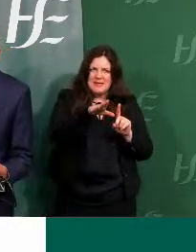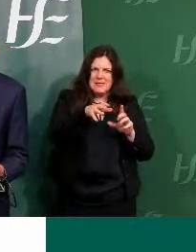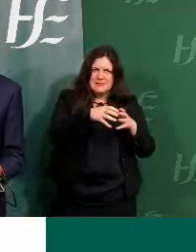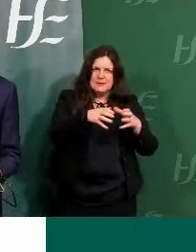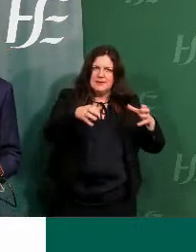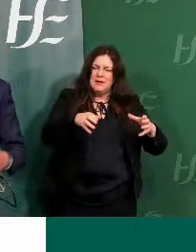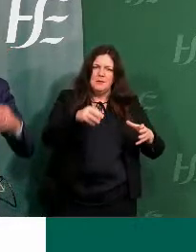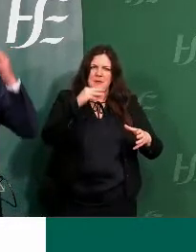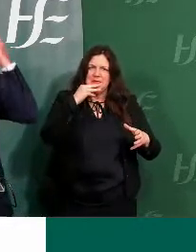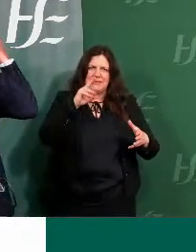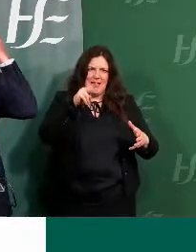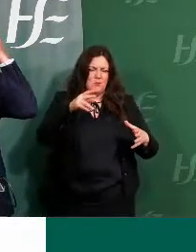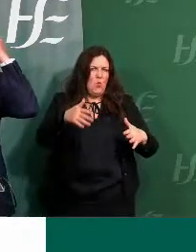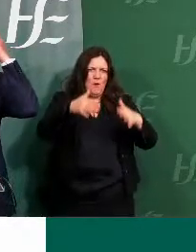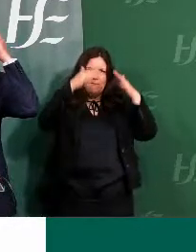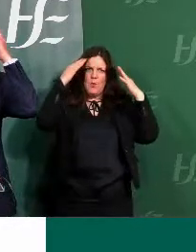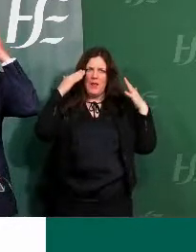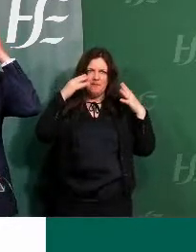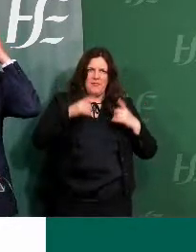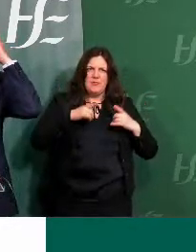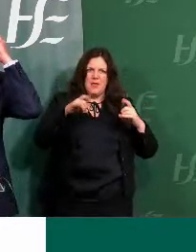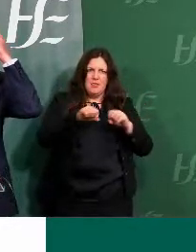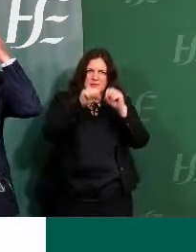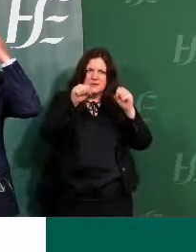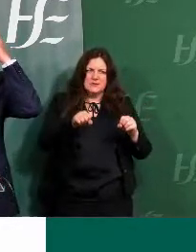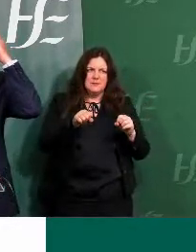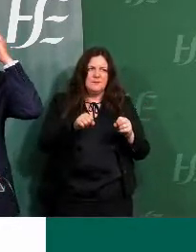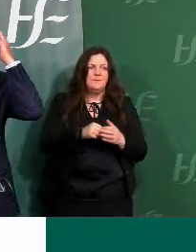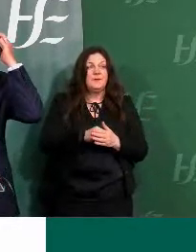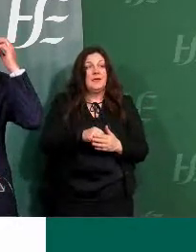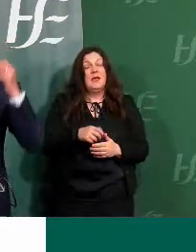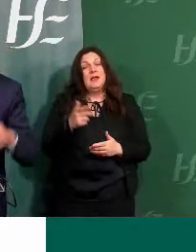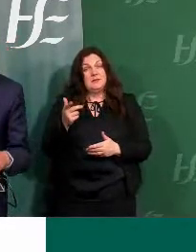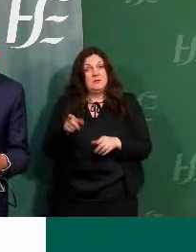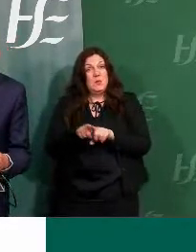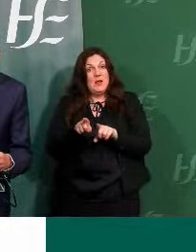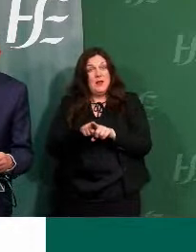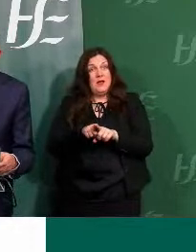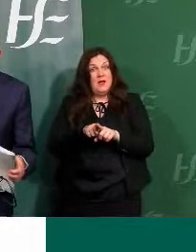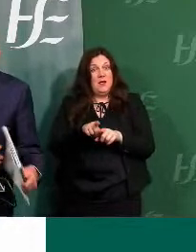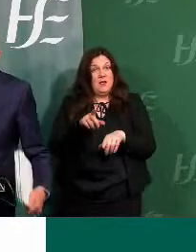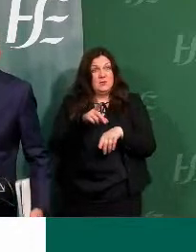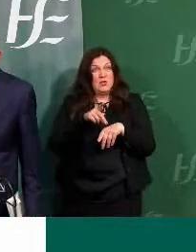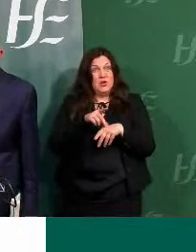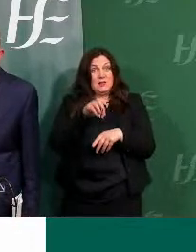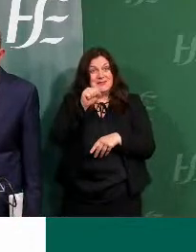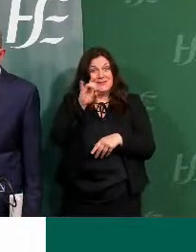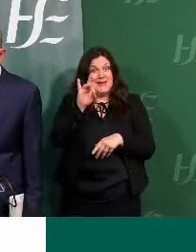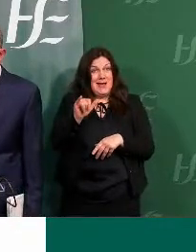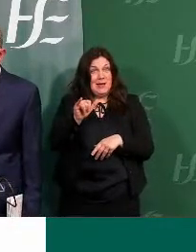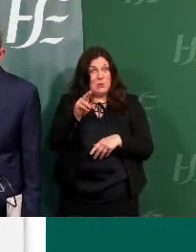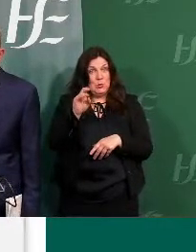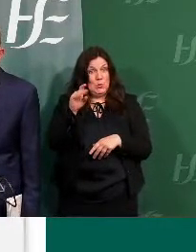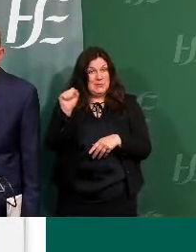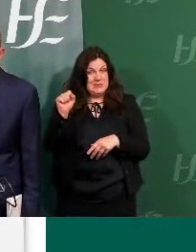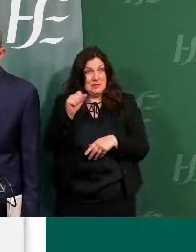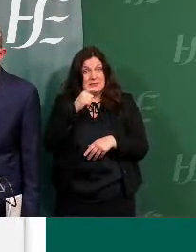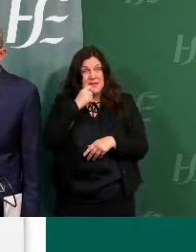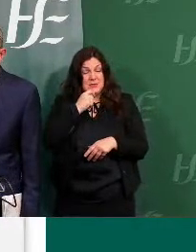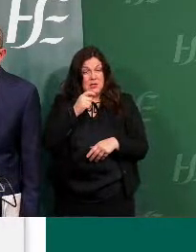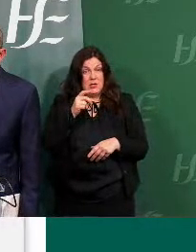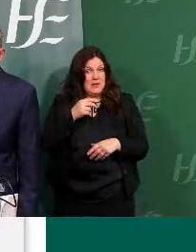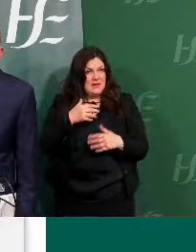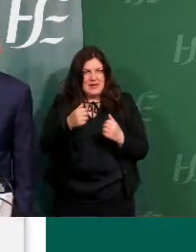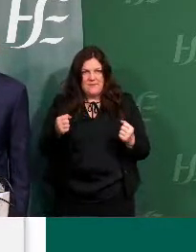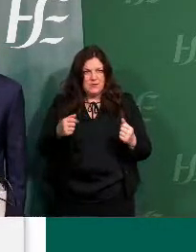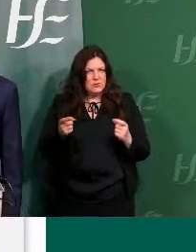unprepared health systems. And Dr. Nabarro on Sky News reported this morning saying he's never been so concerned, not just for the UK, but for the world.